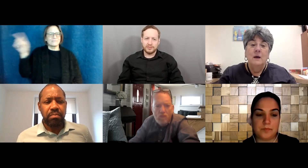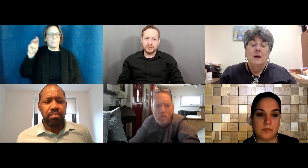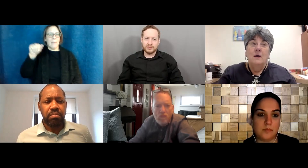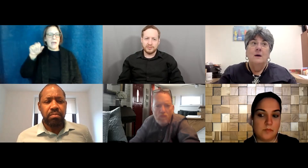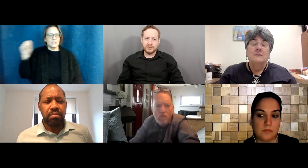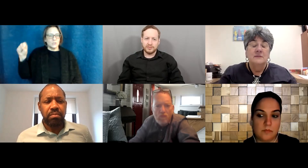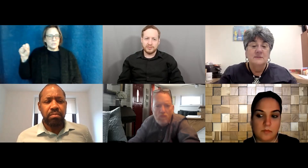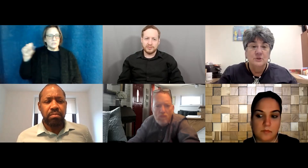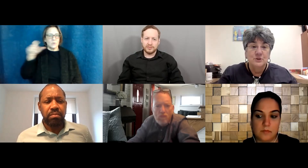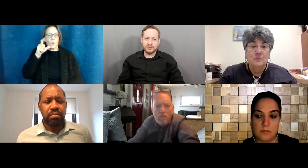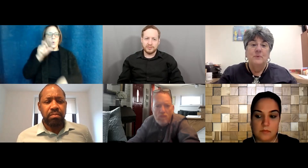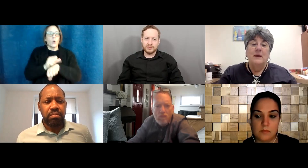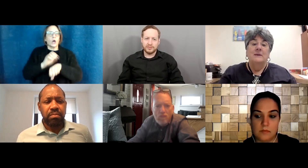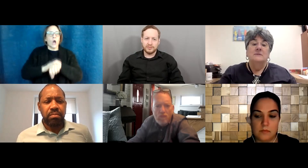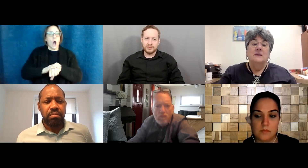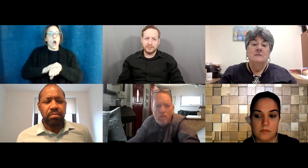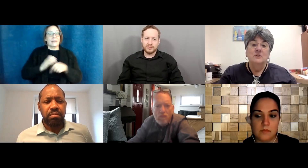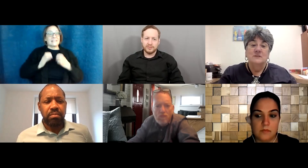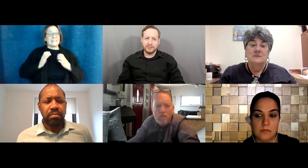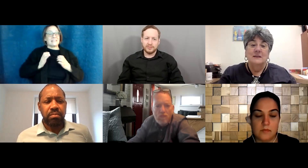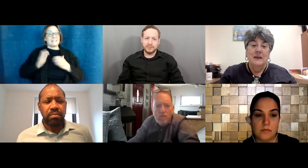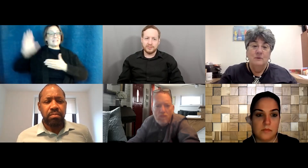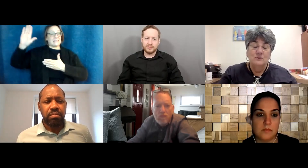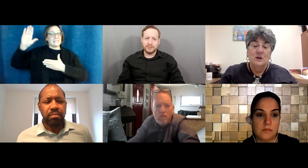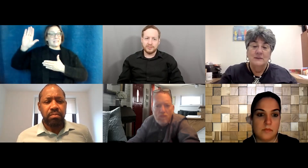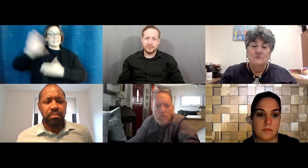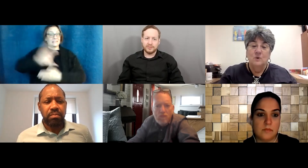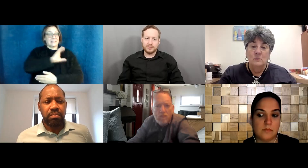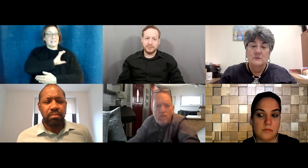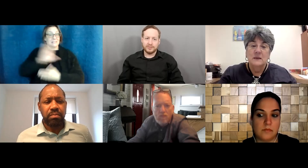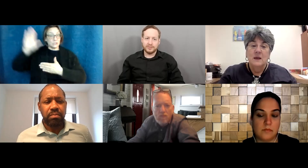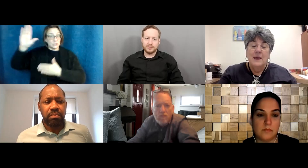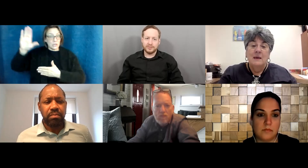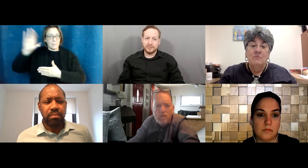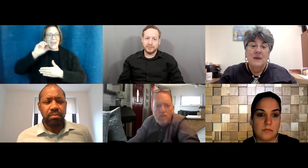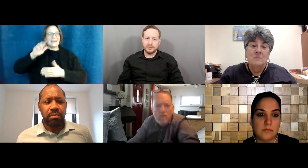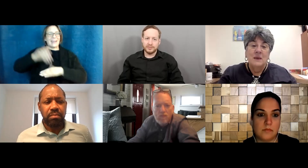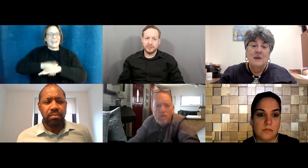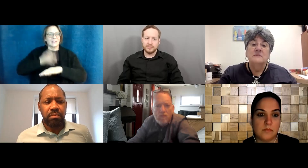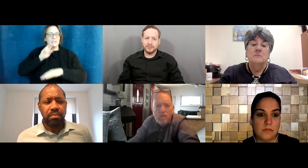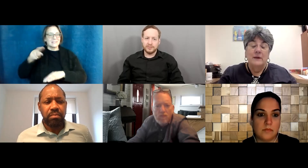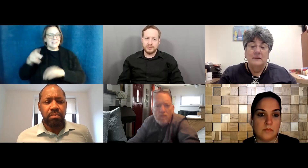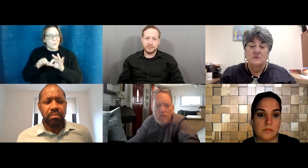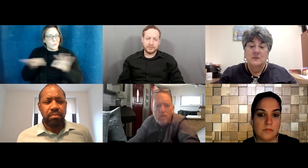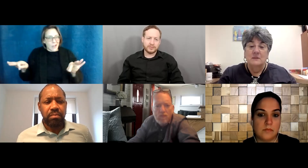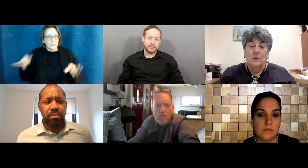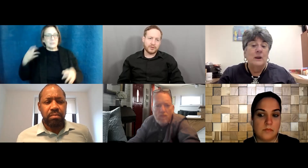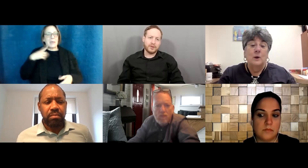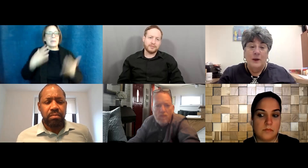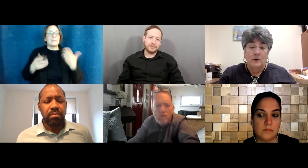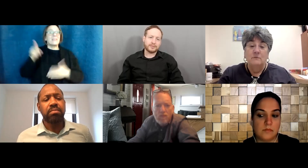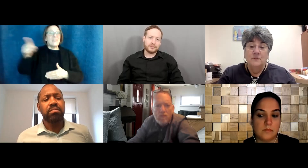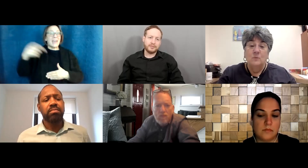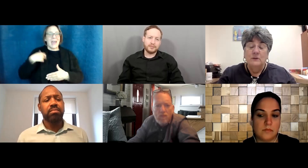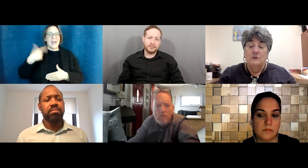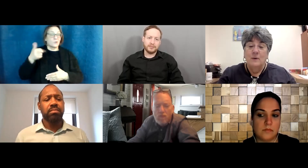on citizenship and English as a second language kind of goals. And they may have some grants that we're not